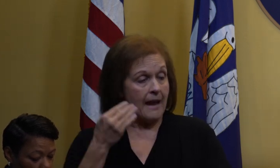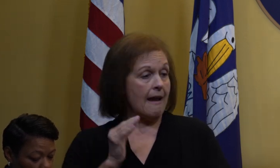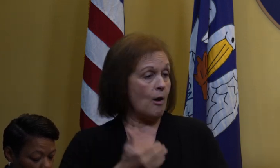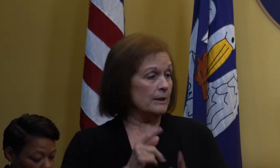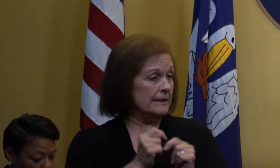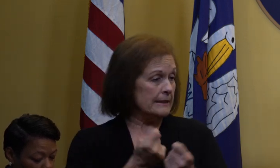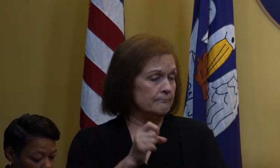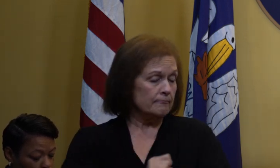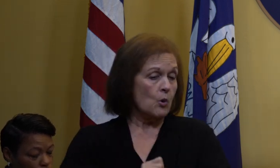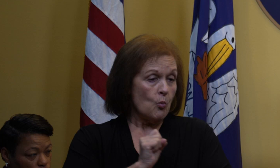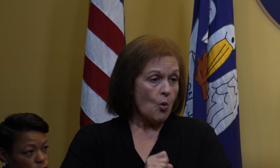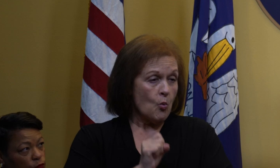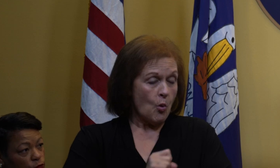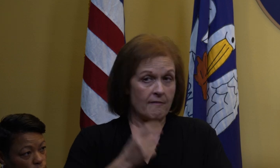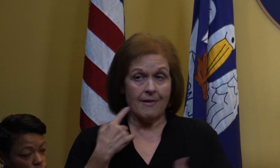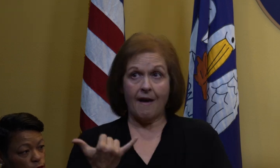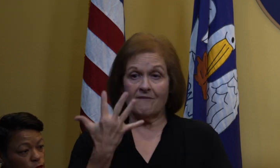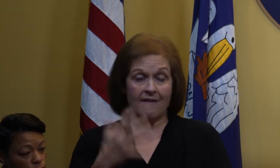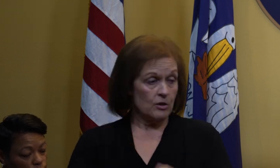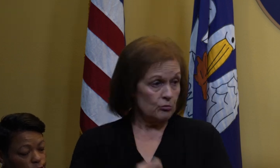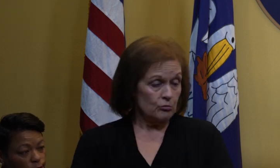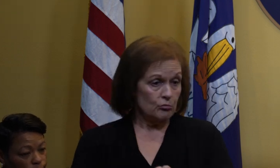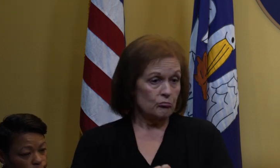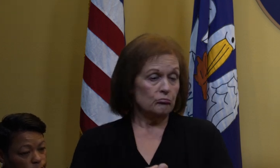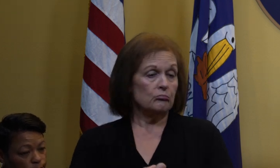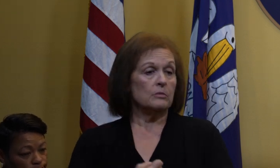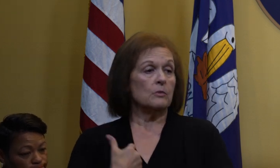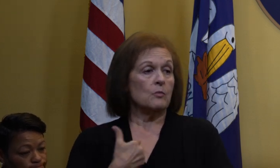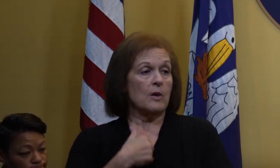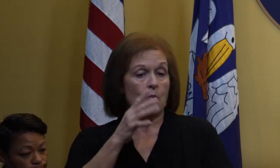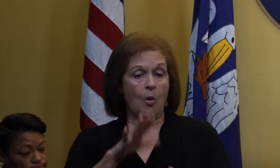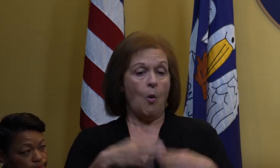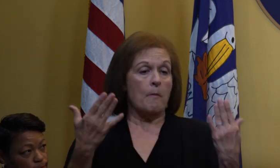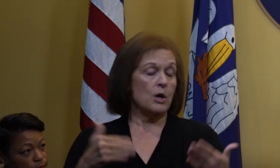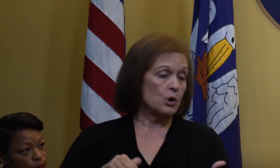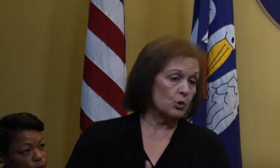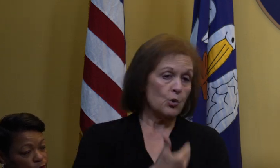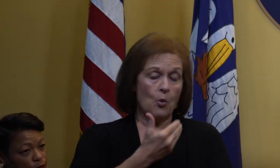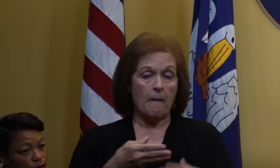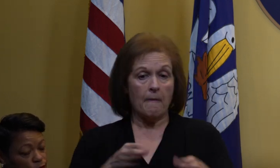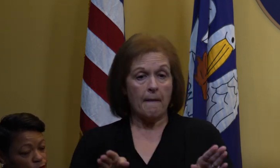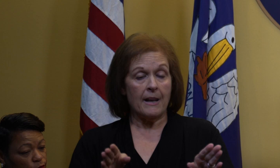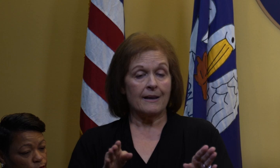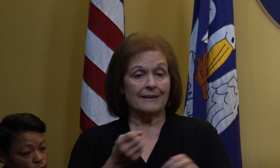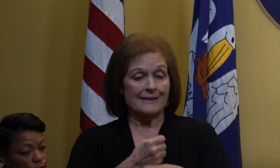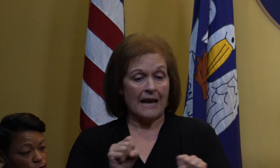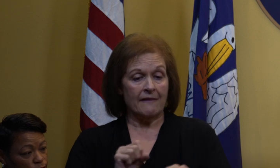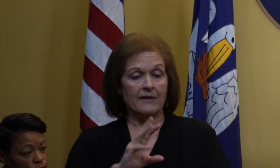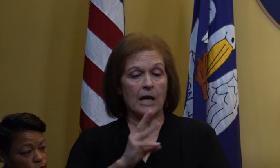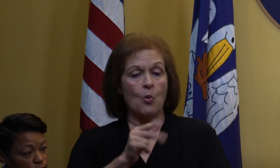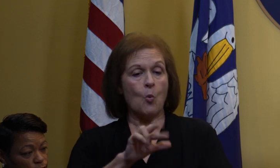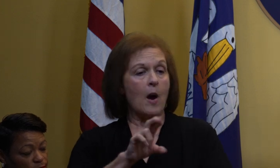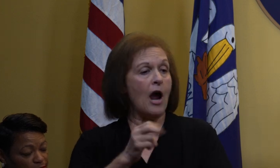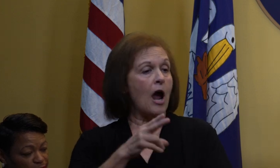has worked on for probably 5 years now. We will be opening a new unified public safety warehouse within